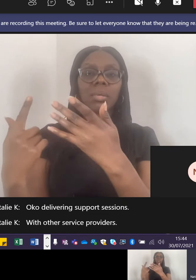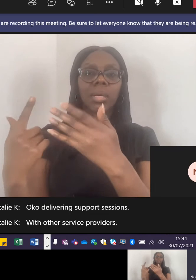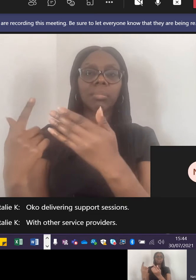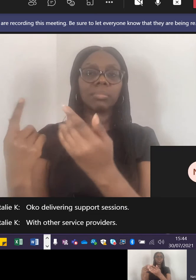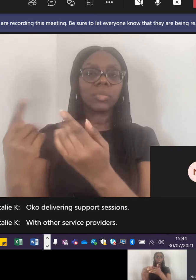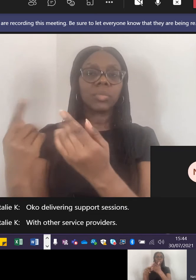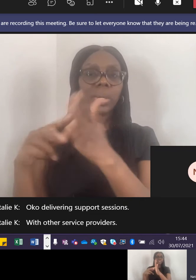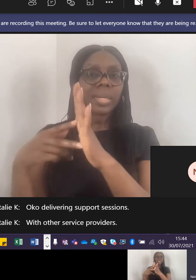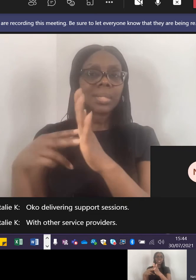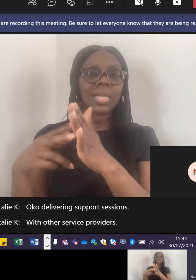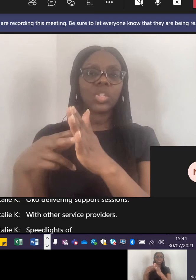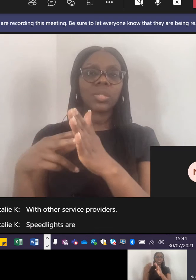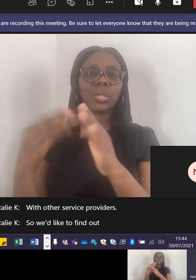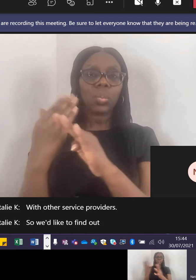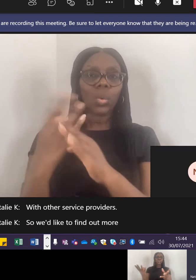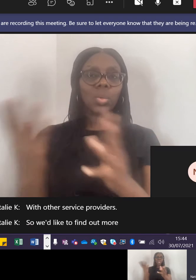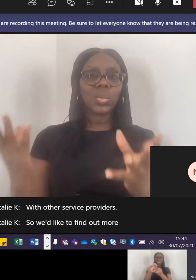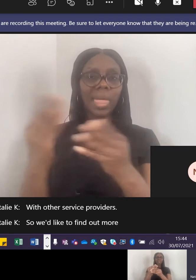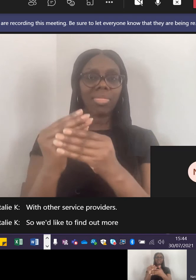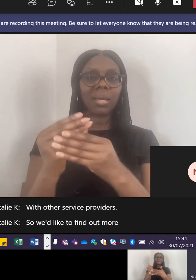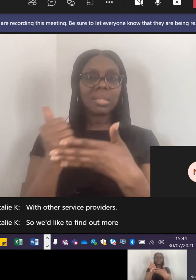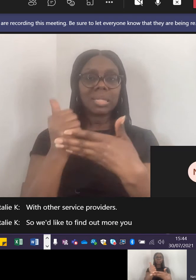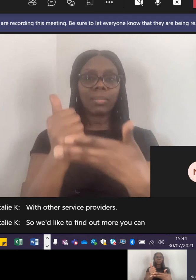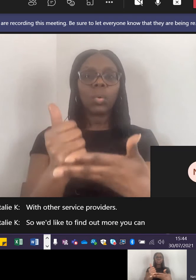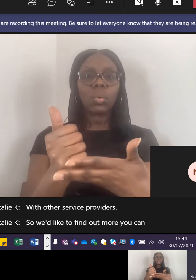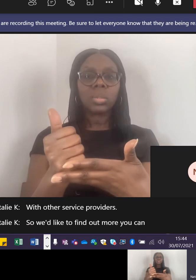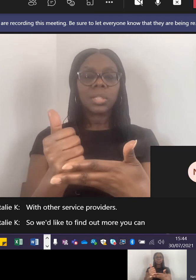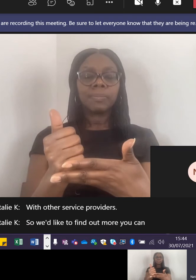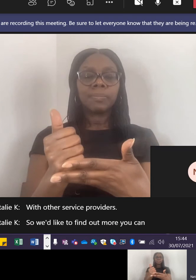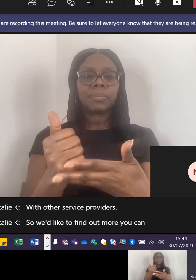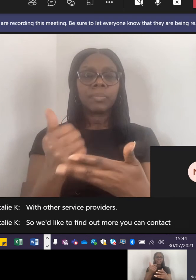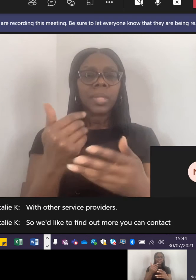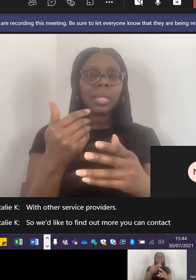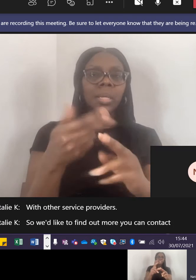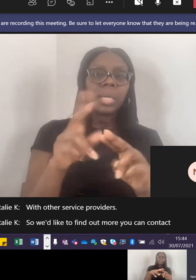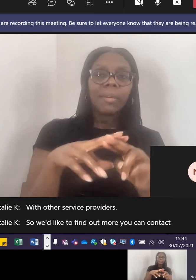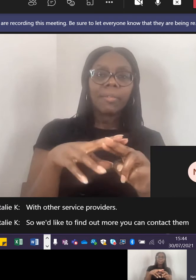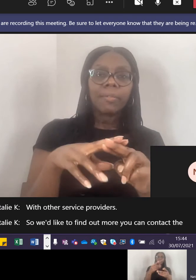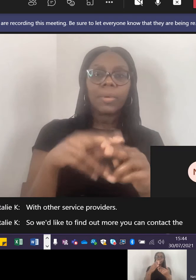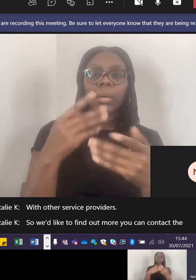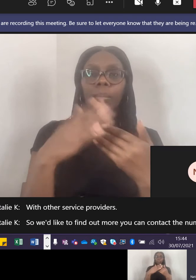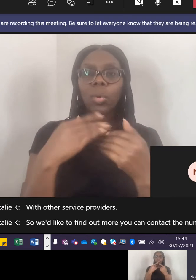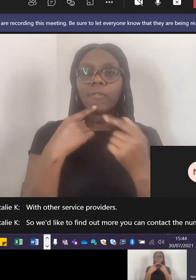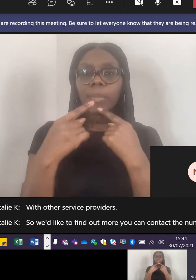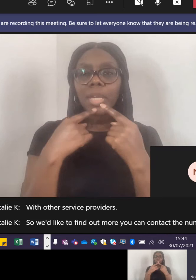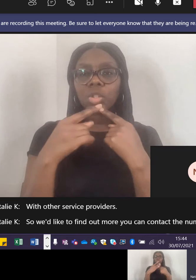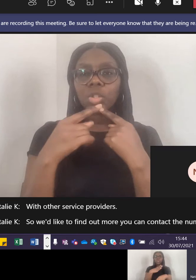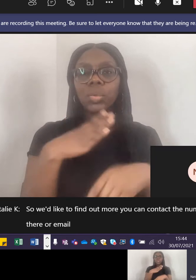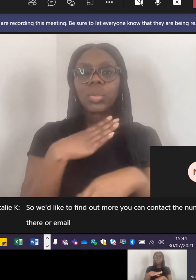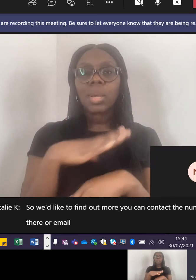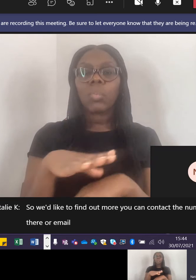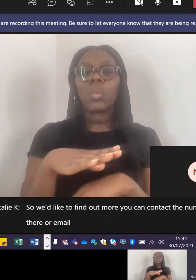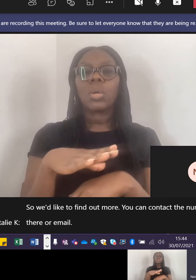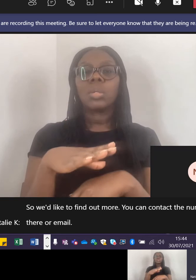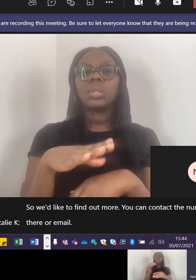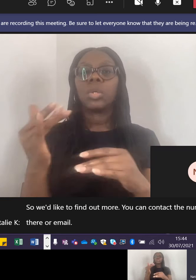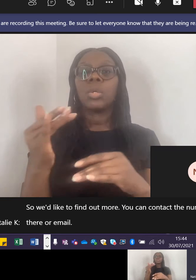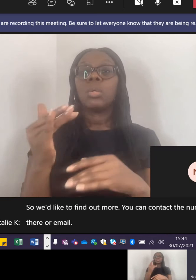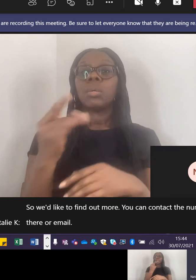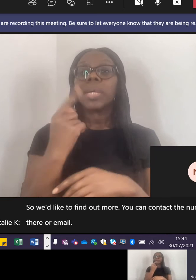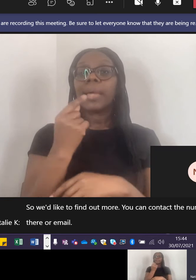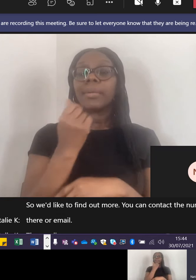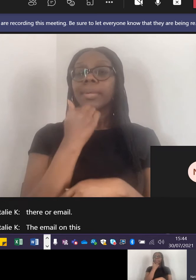So if you'd like to find out more, you can contact the number there or email the